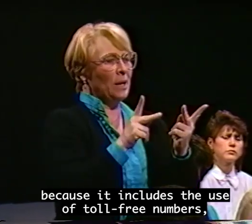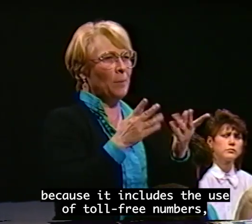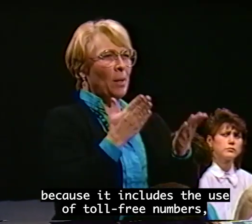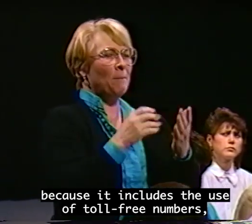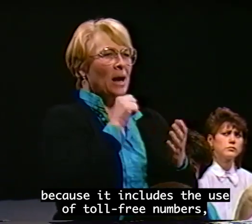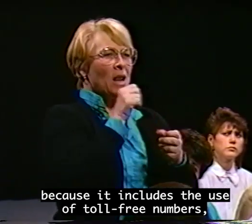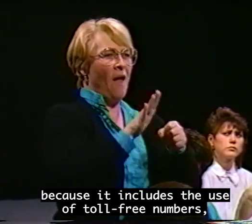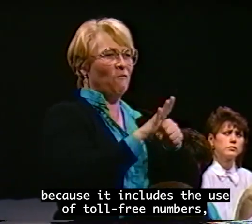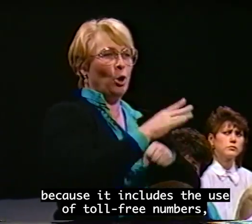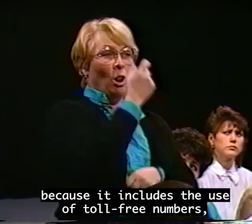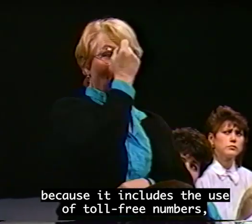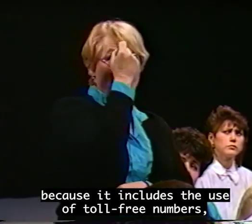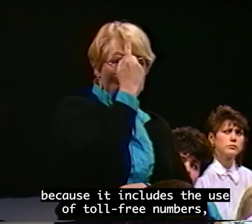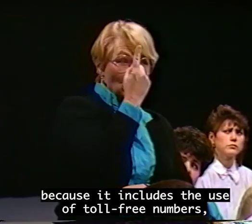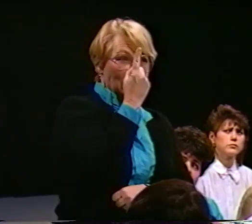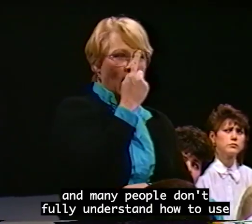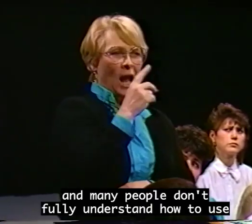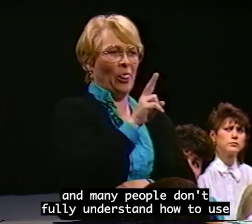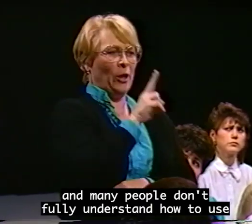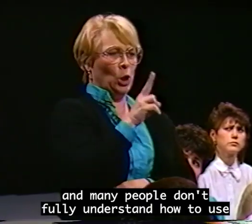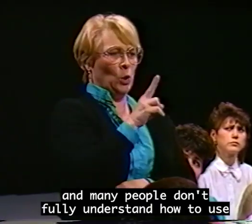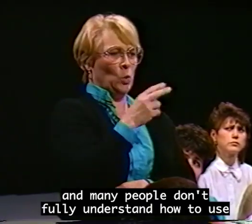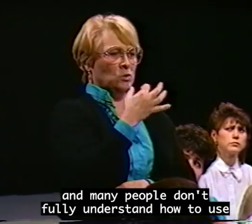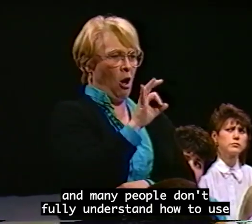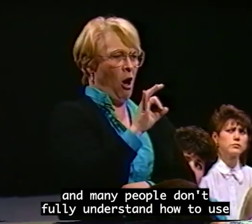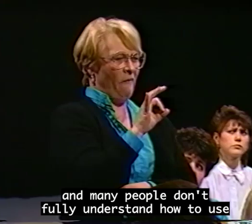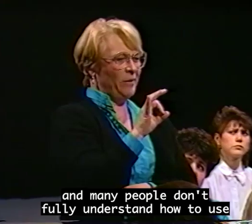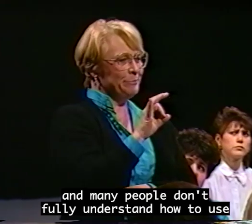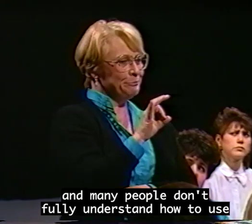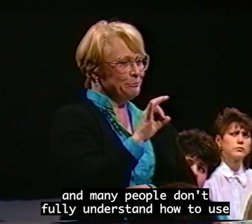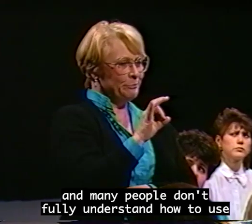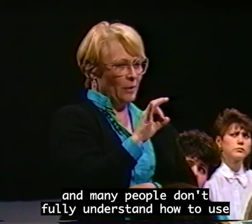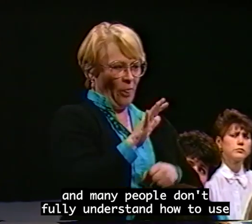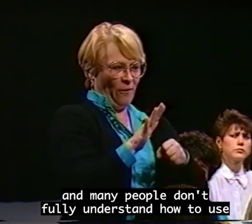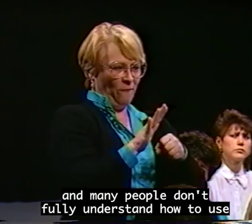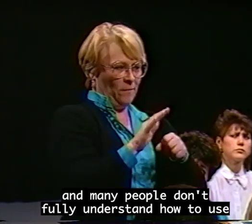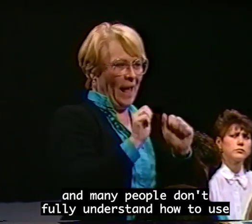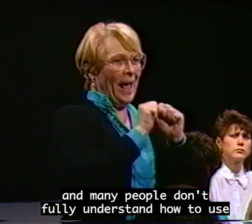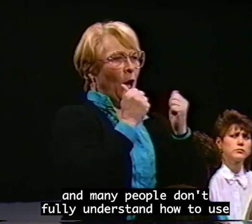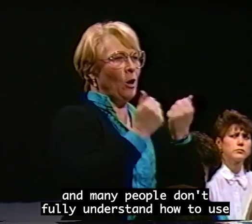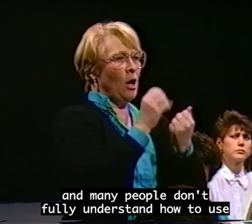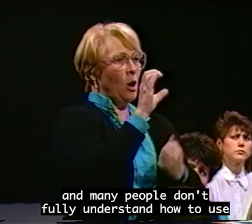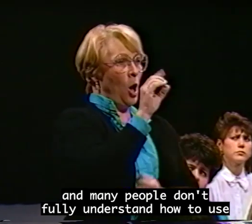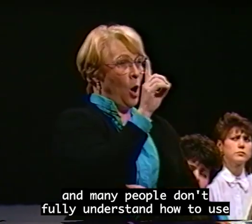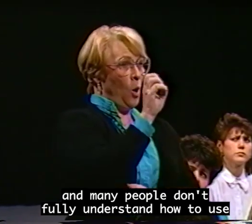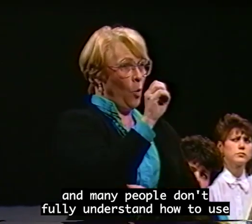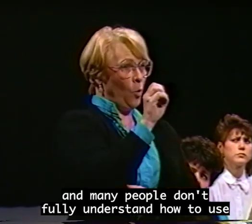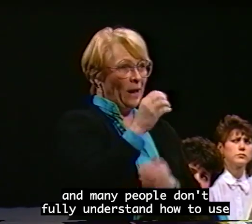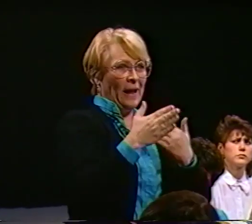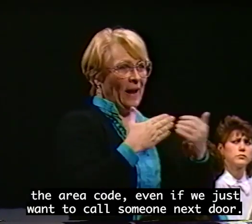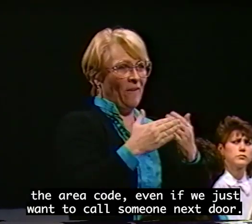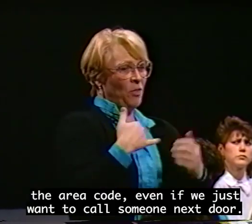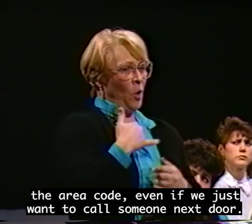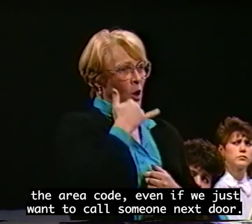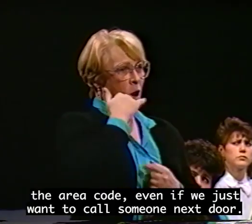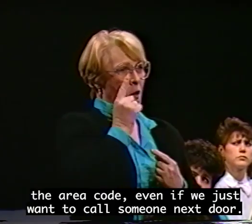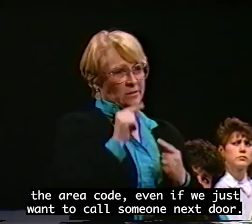the use of toll-free numbers. And many people don't fully understand how to use the area